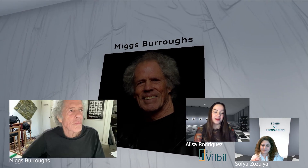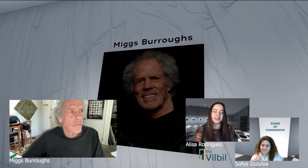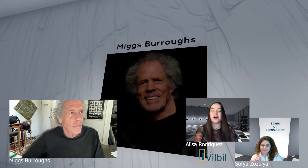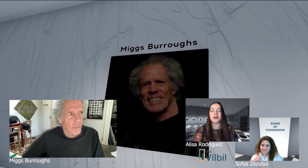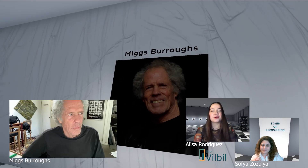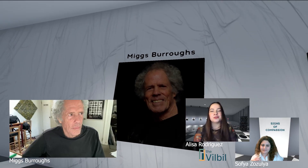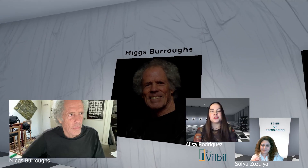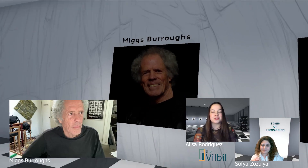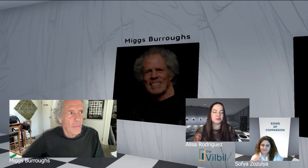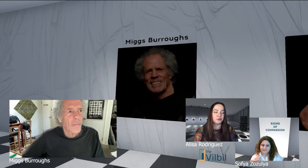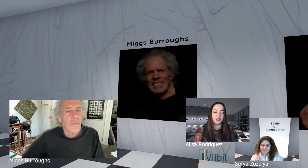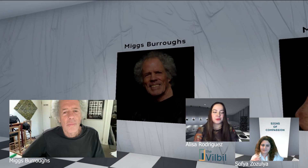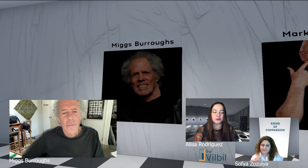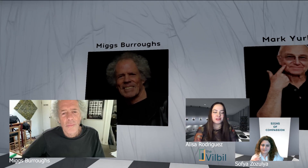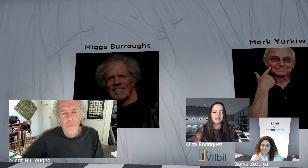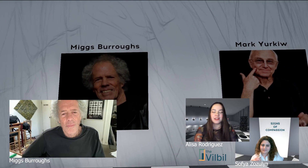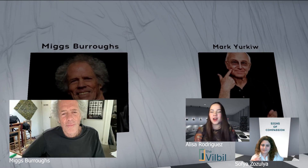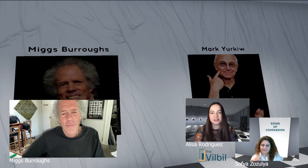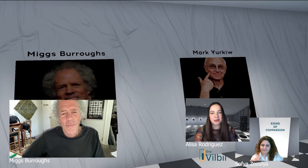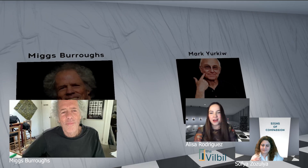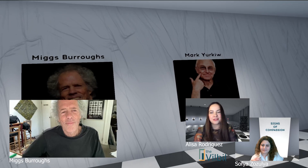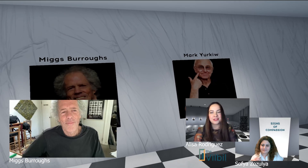realized art could be your life's path? Mm-hmm.